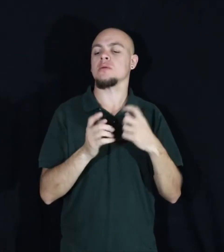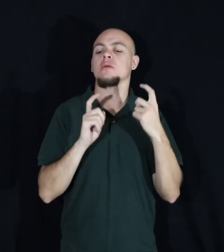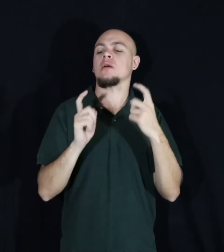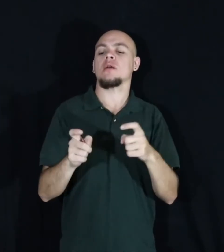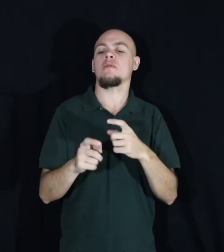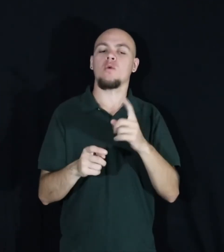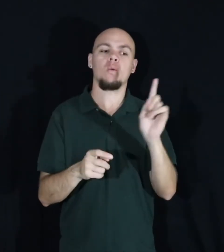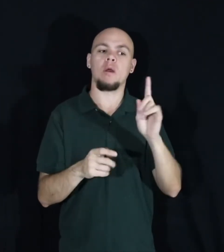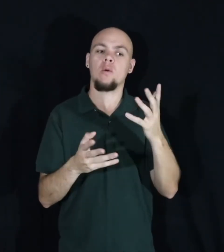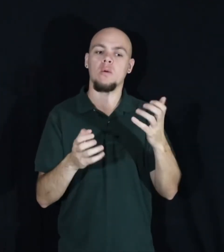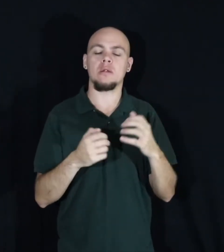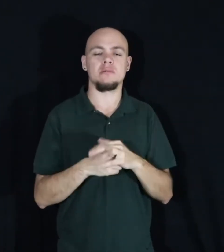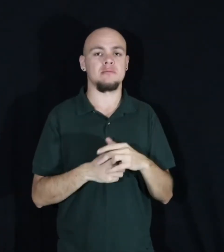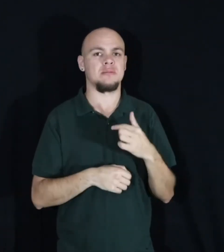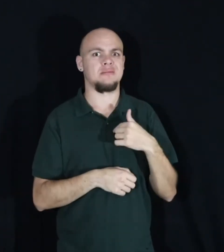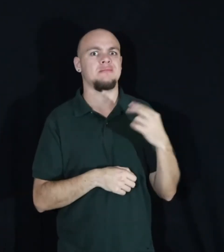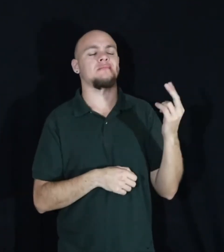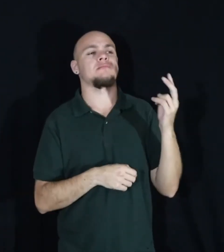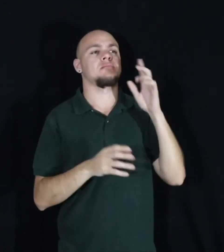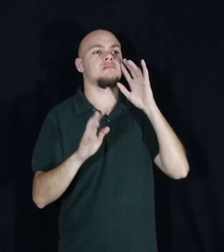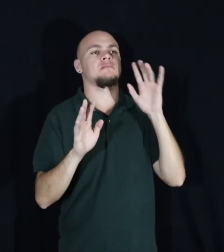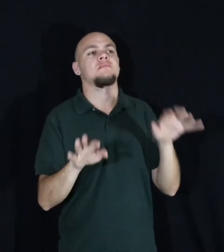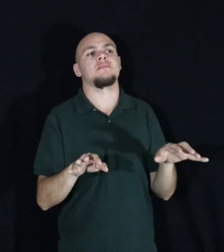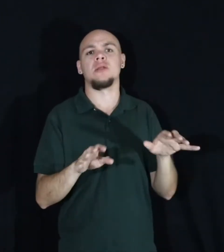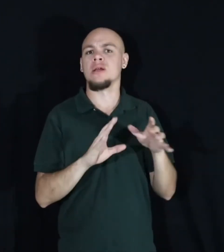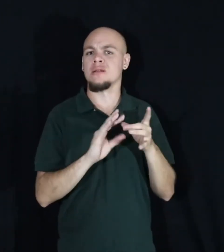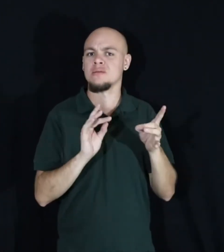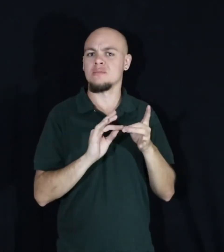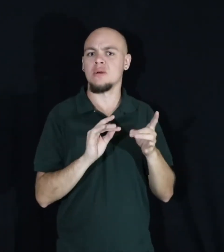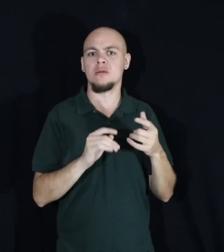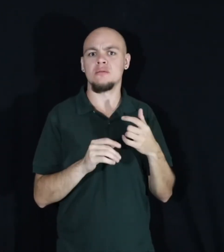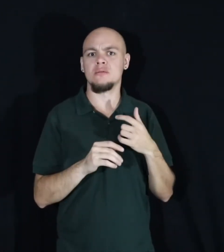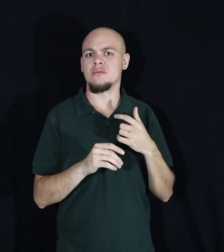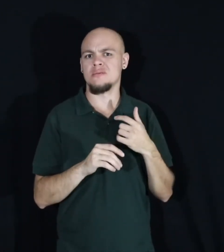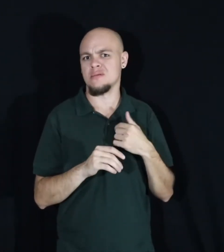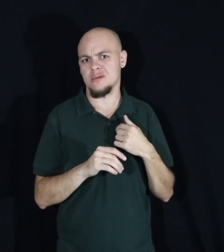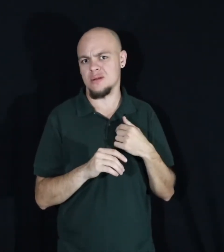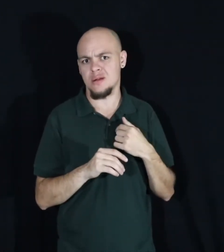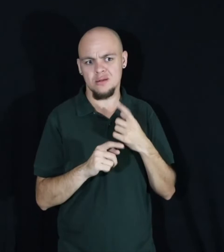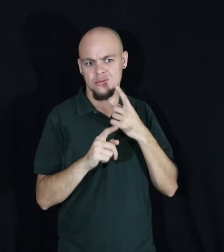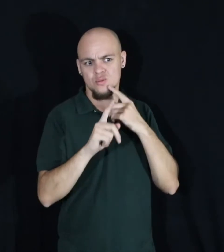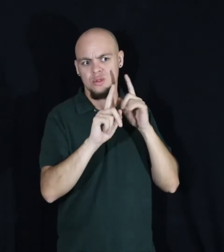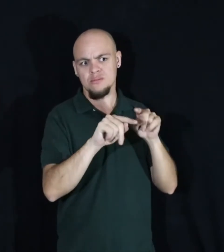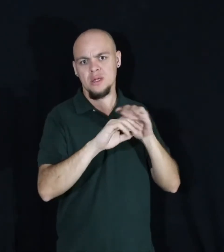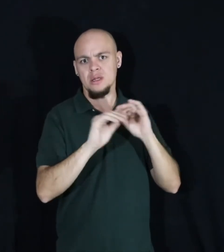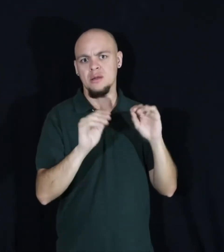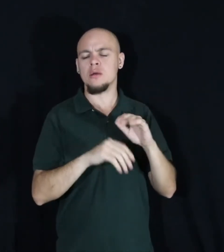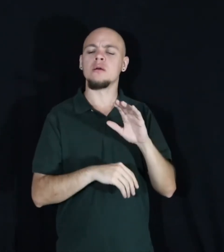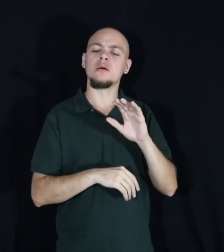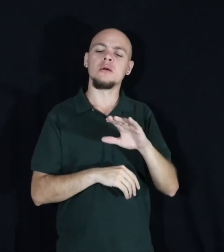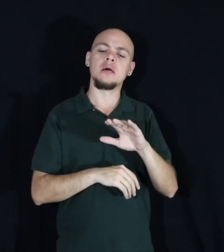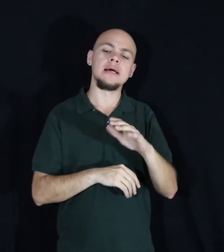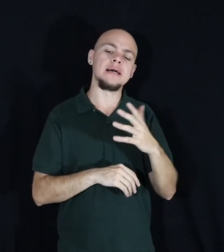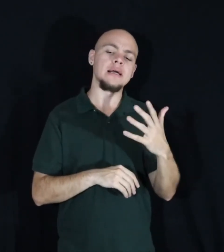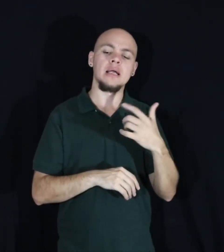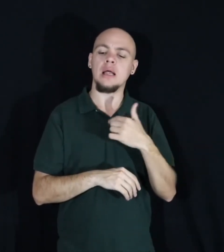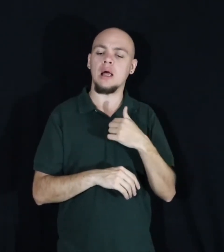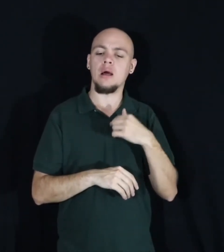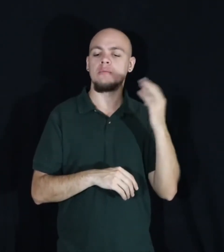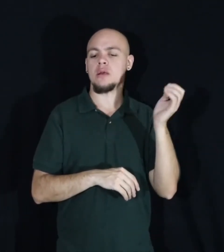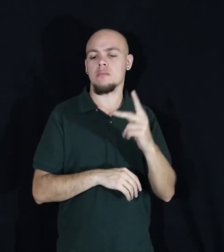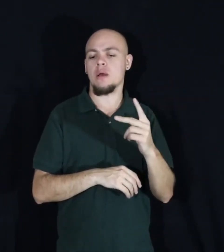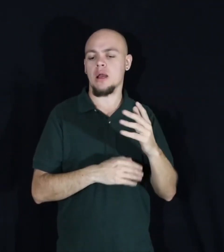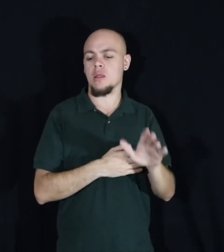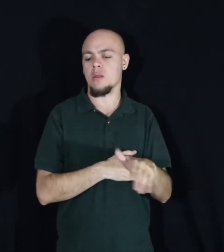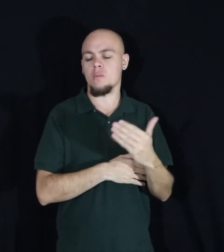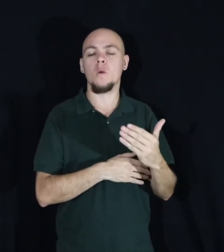And I must have looked shocked by the statement because I didn't even get to reply to the guy. And he immediately said, "Well, look, man, I'll be back in the morning." He